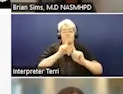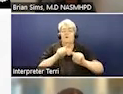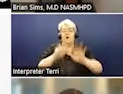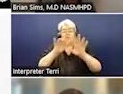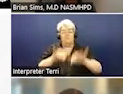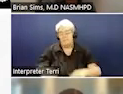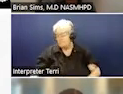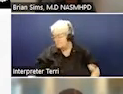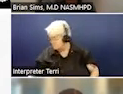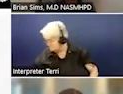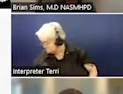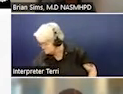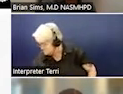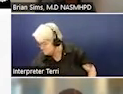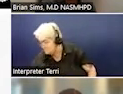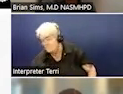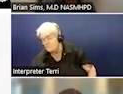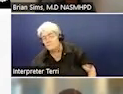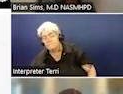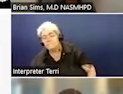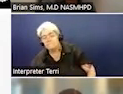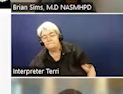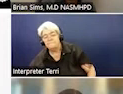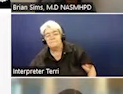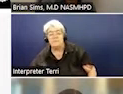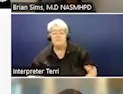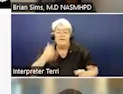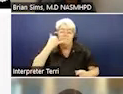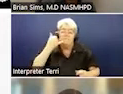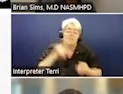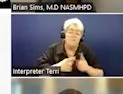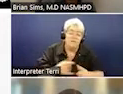the question. And you can also phone a friend if you wish.